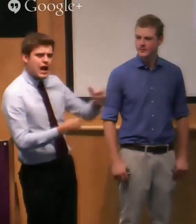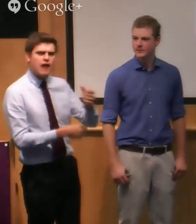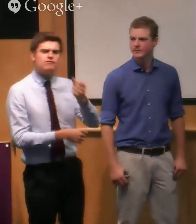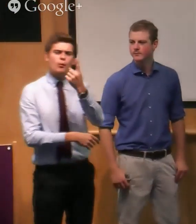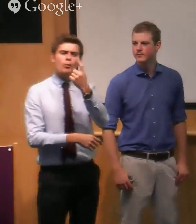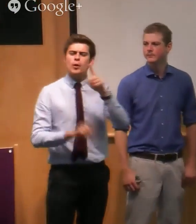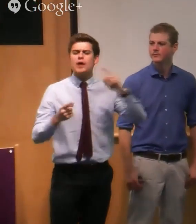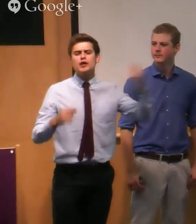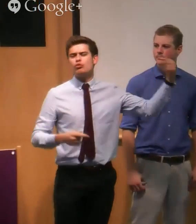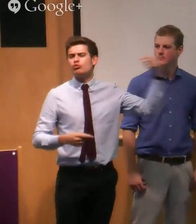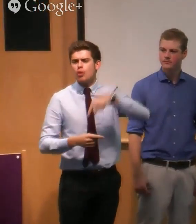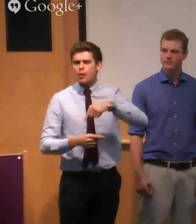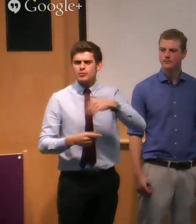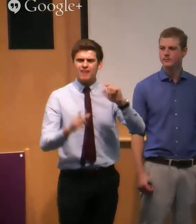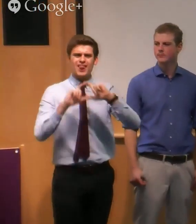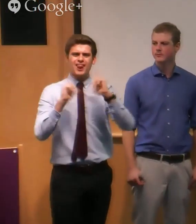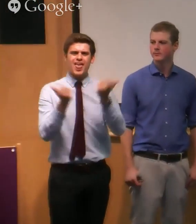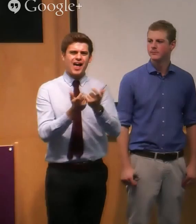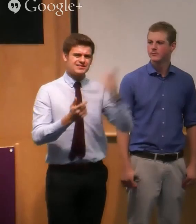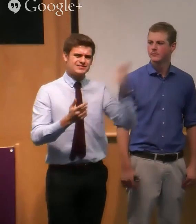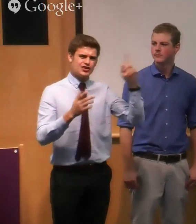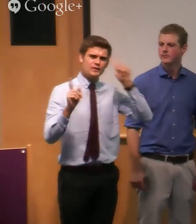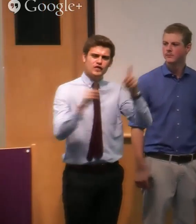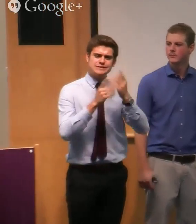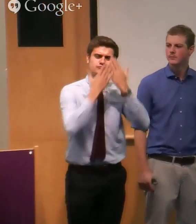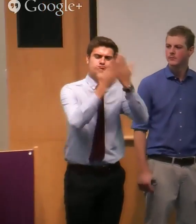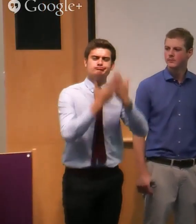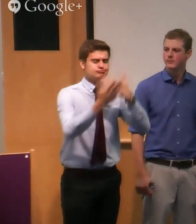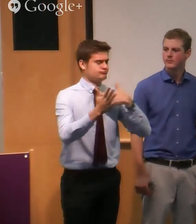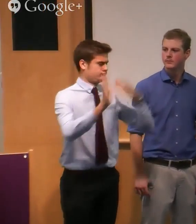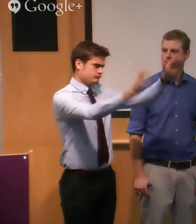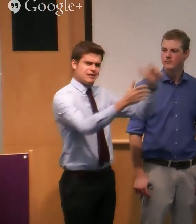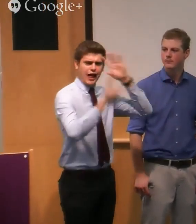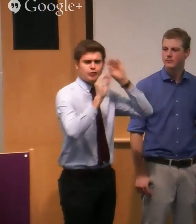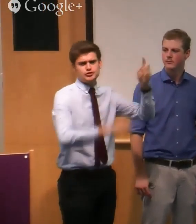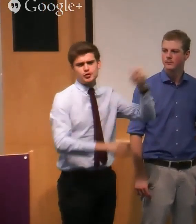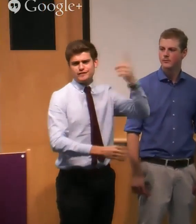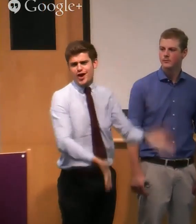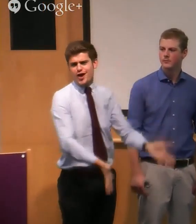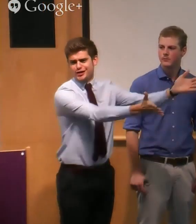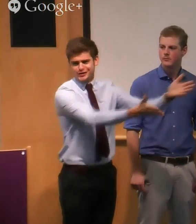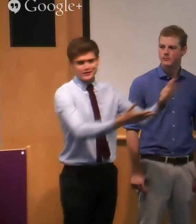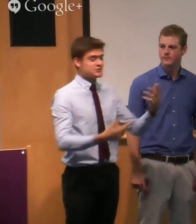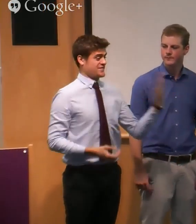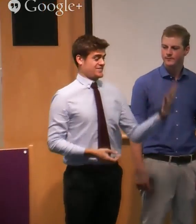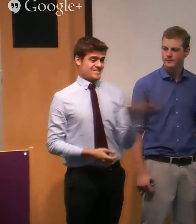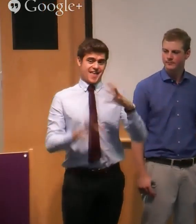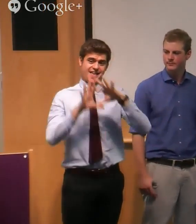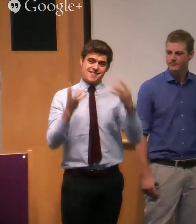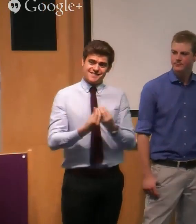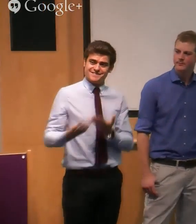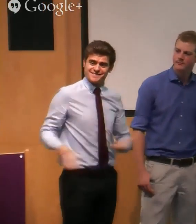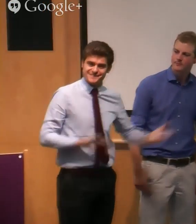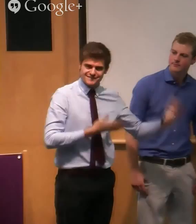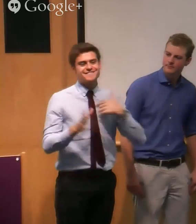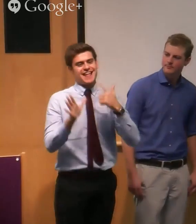So this is us. We are the Youth Committee. We have somebody else that unfortunately couldn't be with us today.